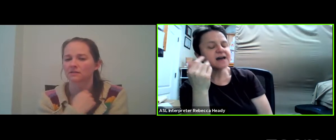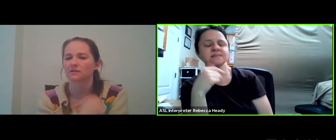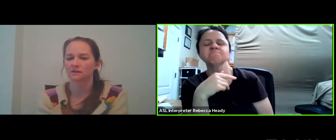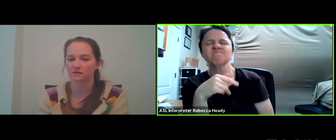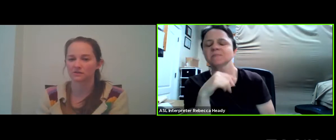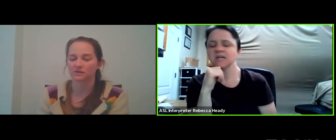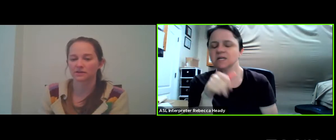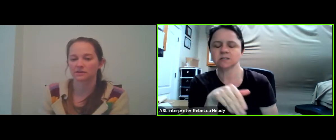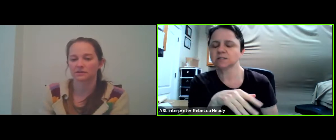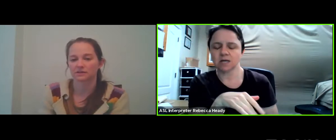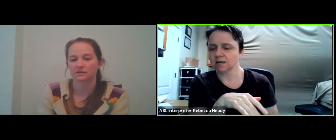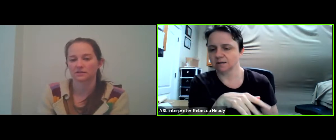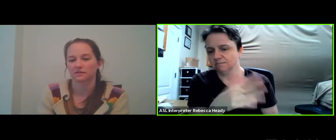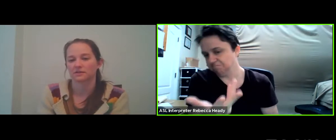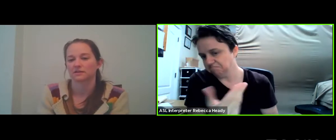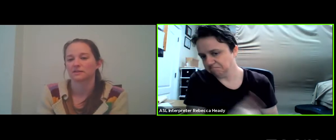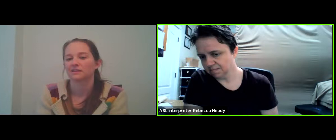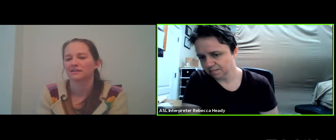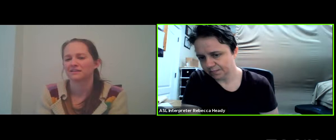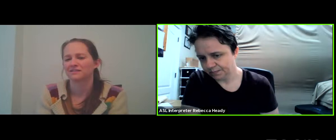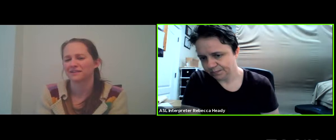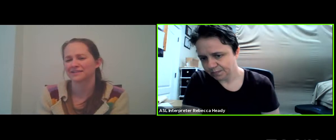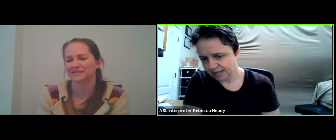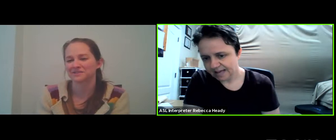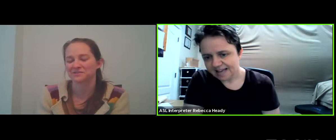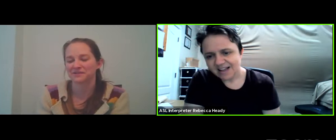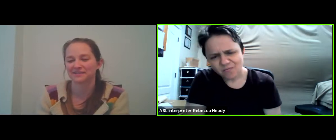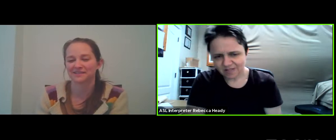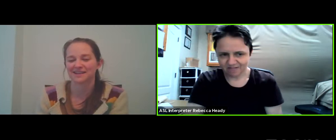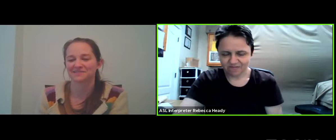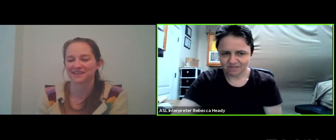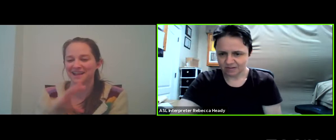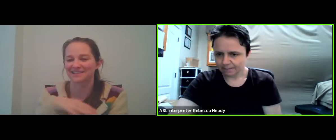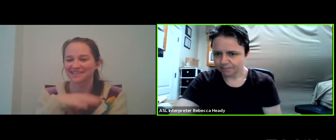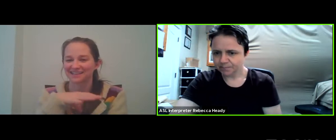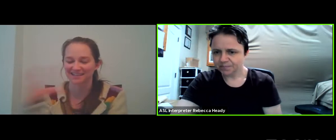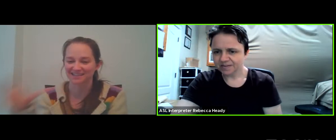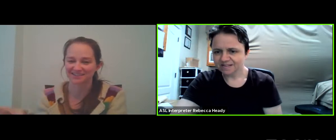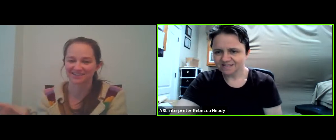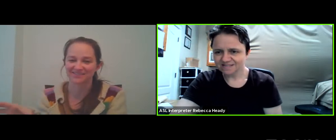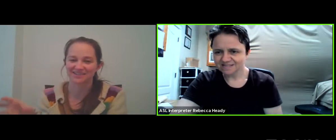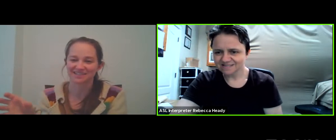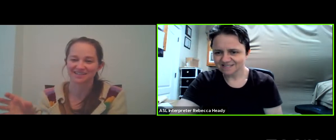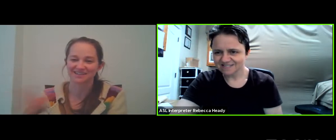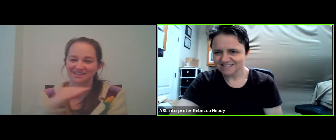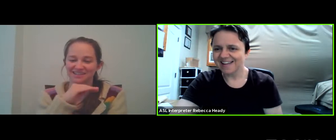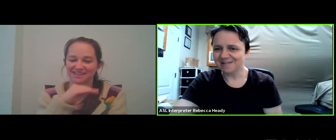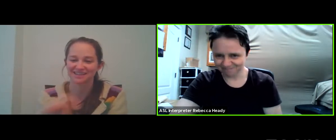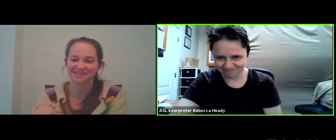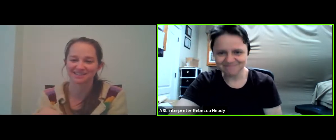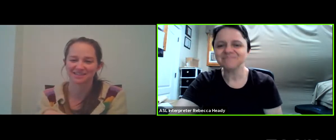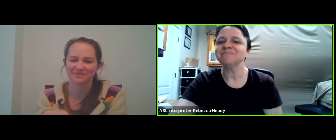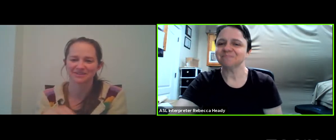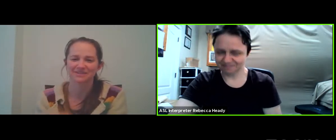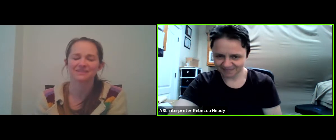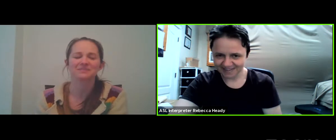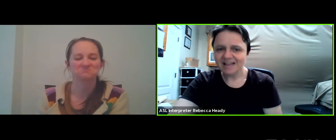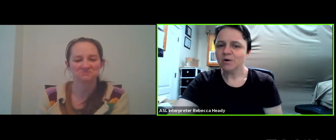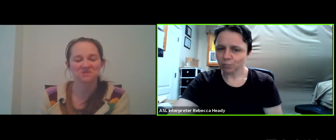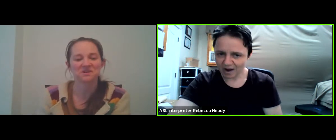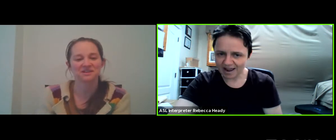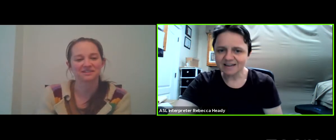he fail the class? Okay. Study. Okay. So it's, yeah, you're like asking and answering the question, not just saying the Mhm.